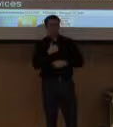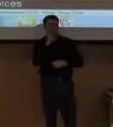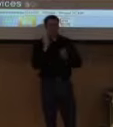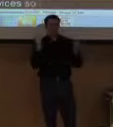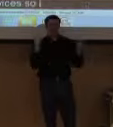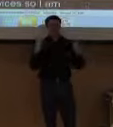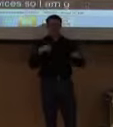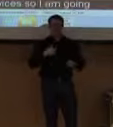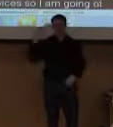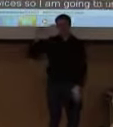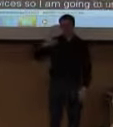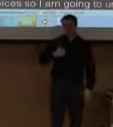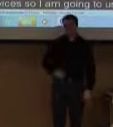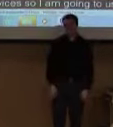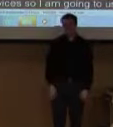sign while I present.